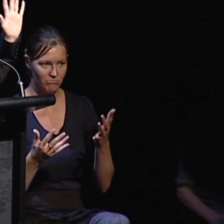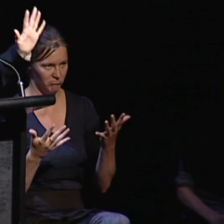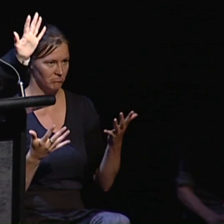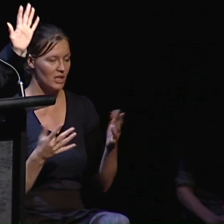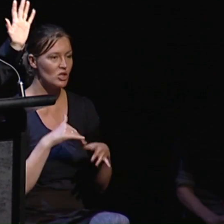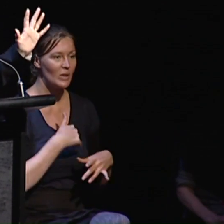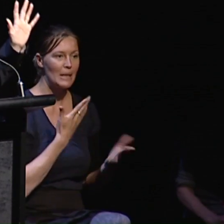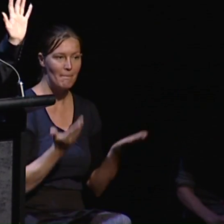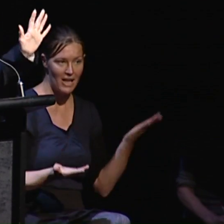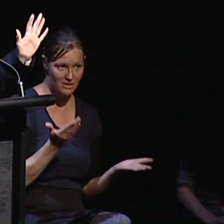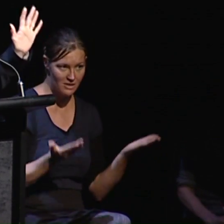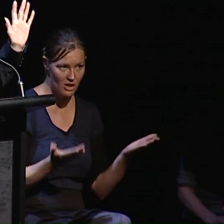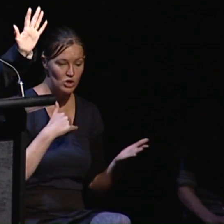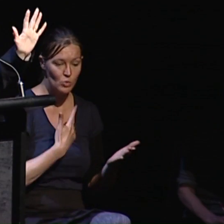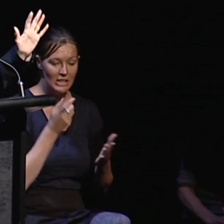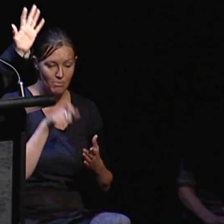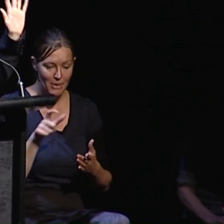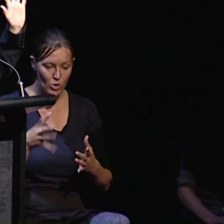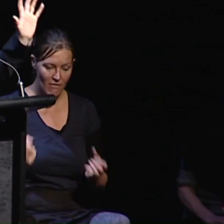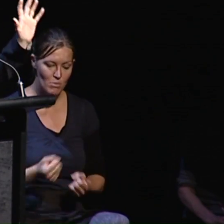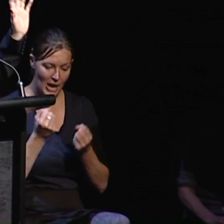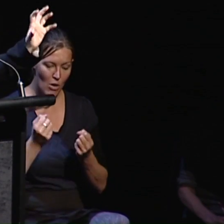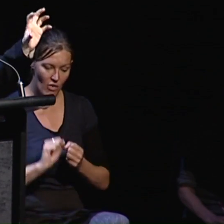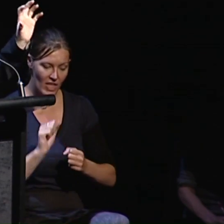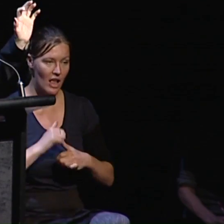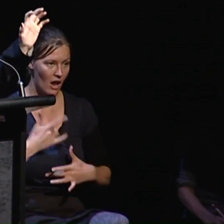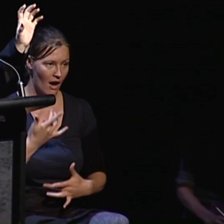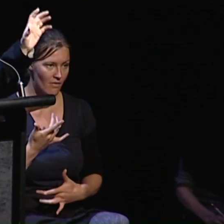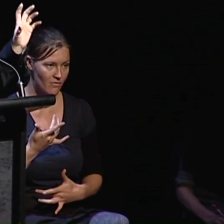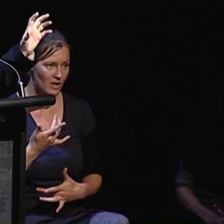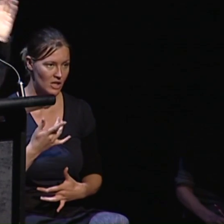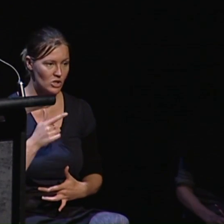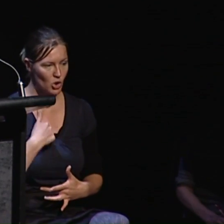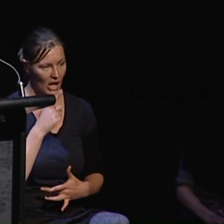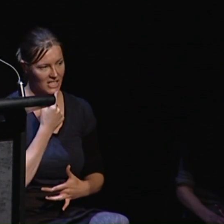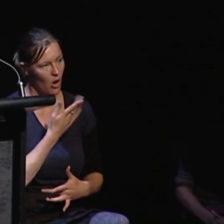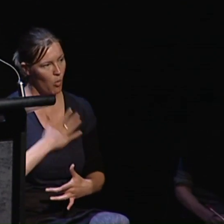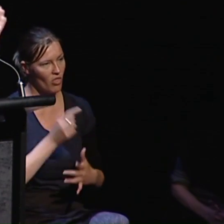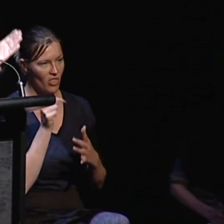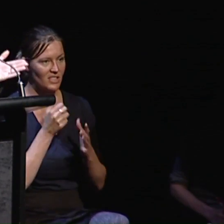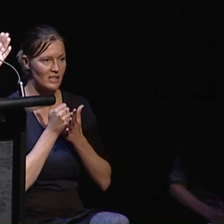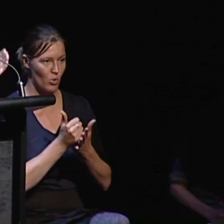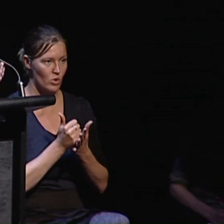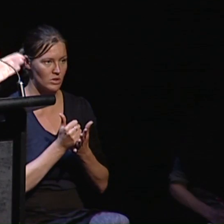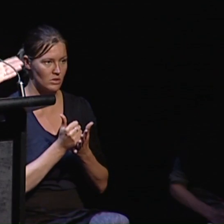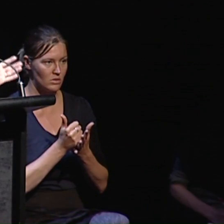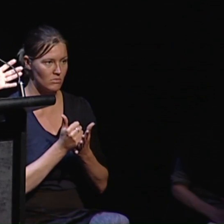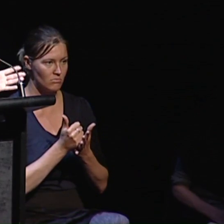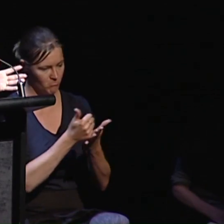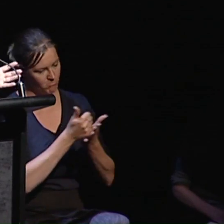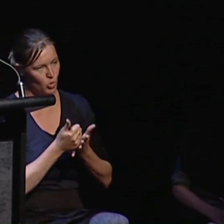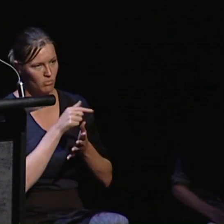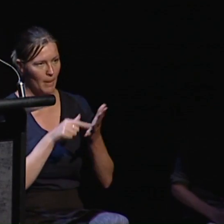ability for people to have power in their lives so that they can take the supports they want and make choices that might fall outside of those